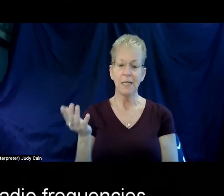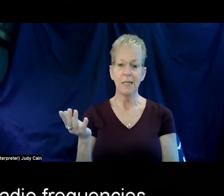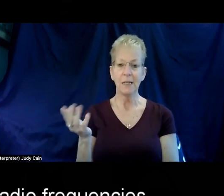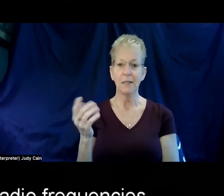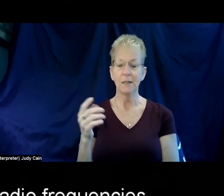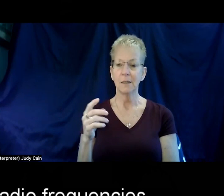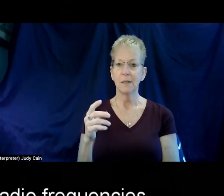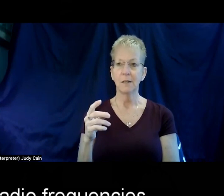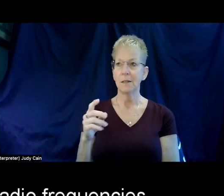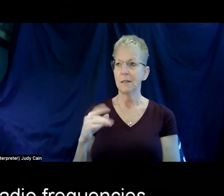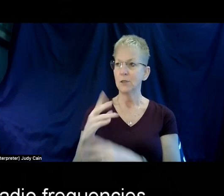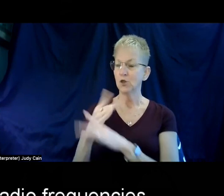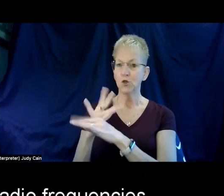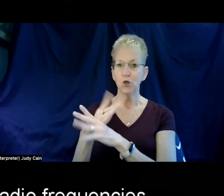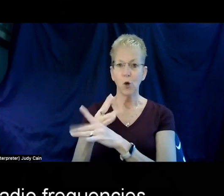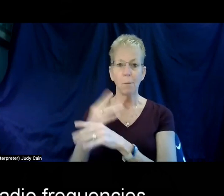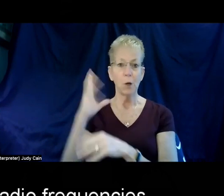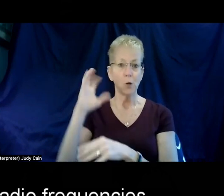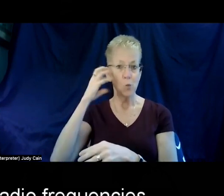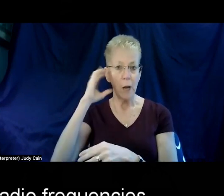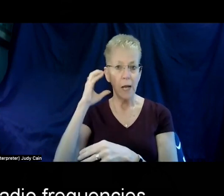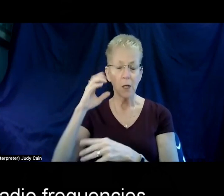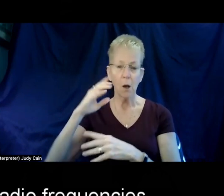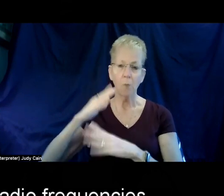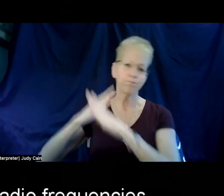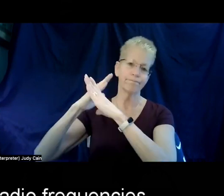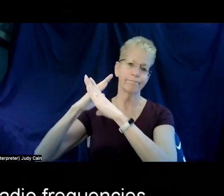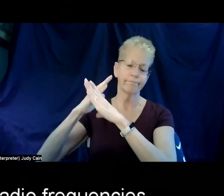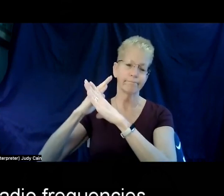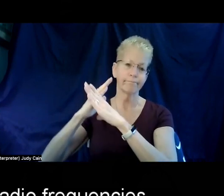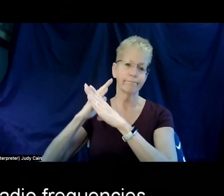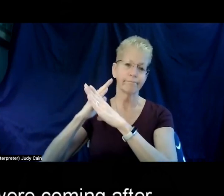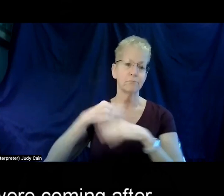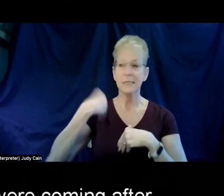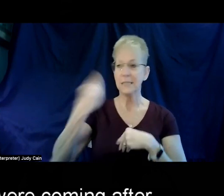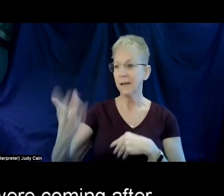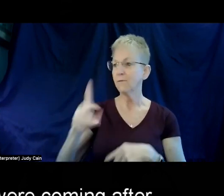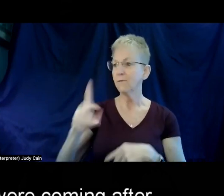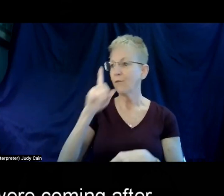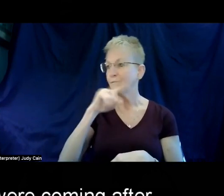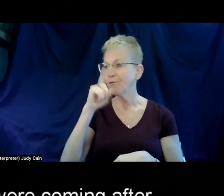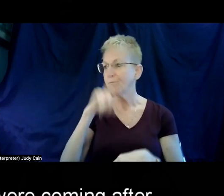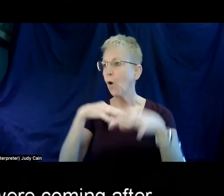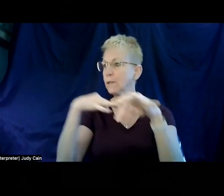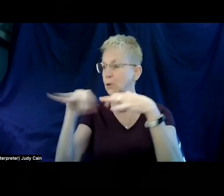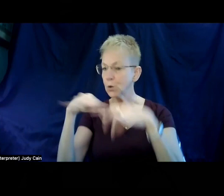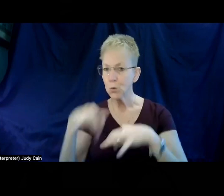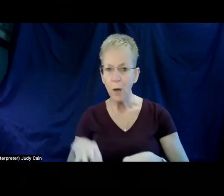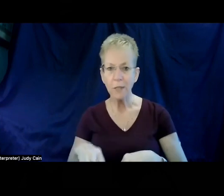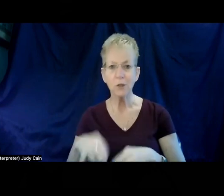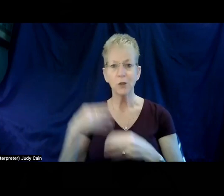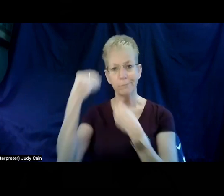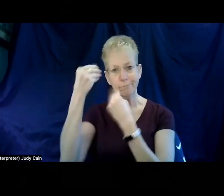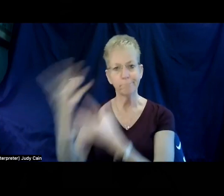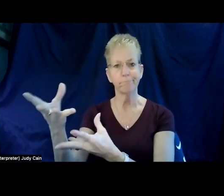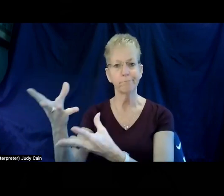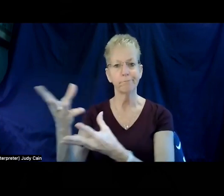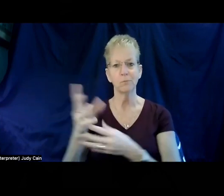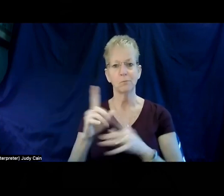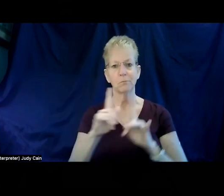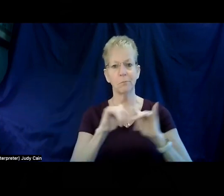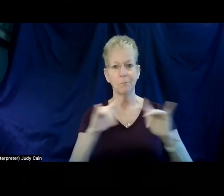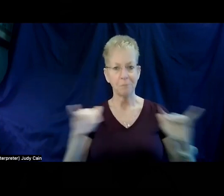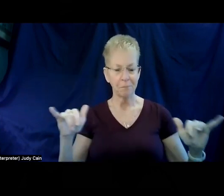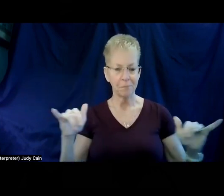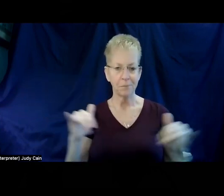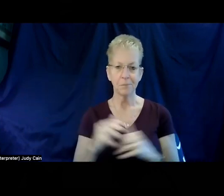jamming German radio frequencies, giving out false directions to the night fighters that were coming after the bombers. And